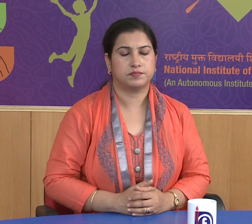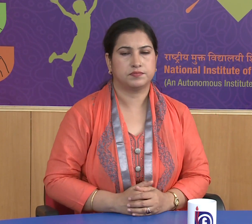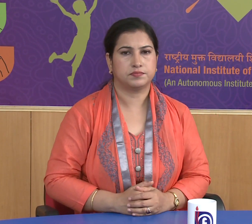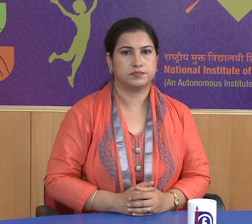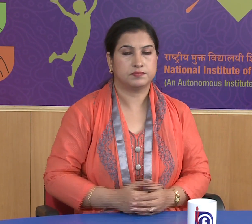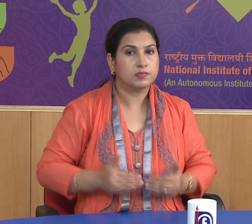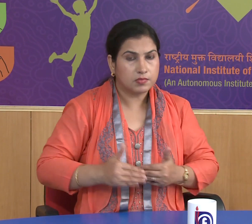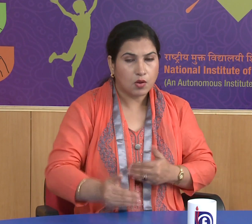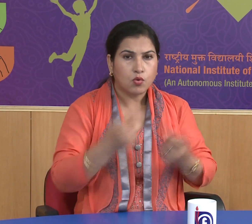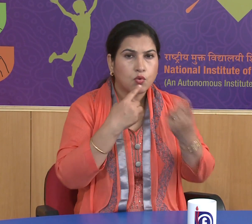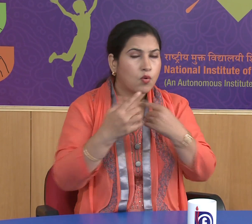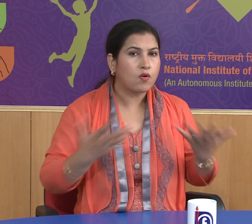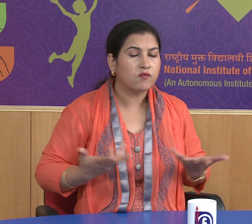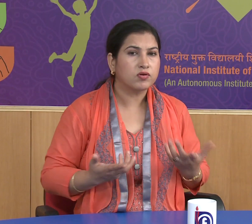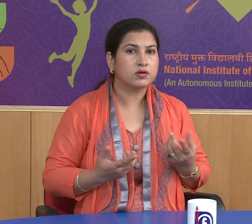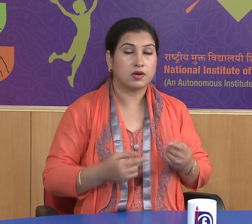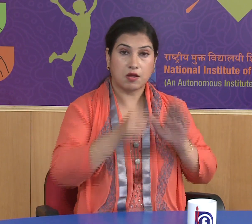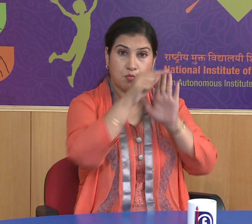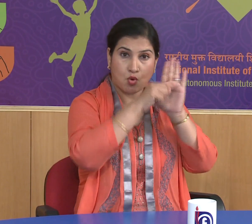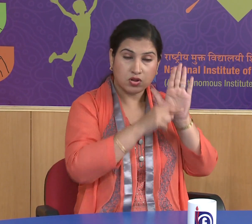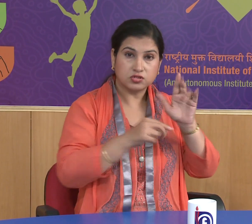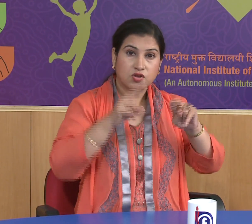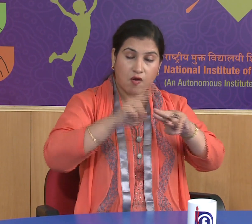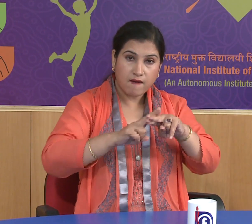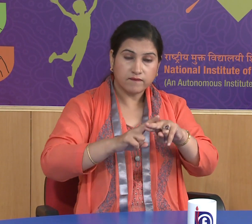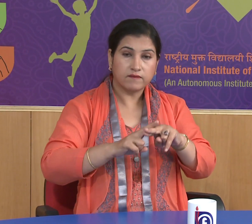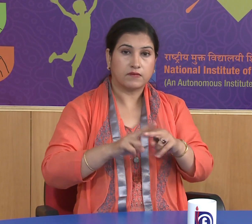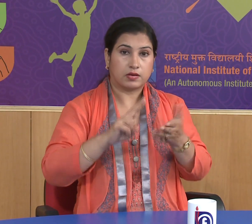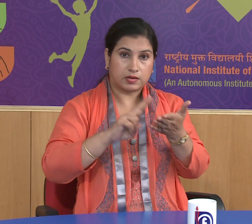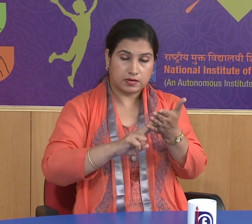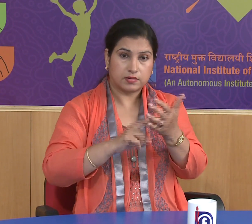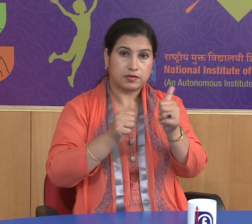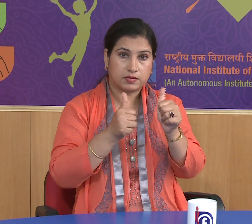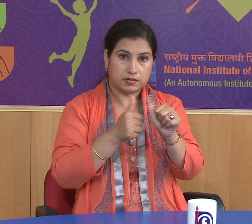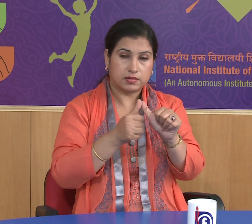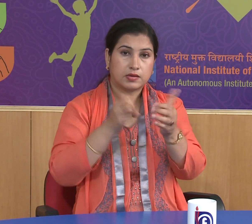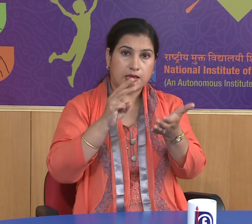Now we talk about the policy of non-alignment.